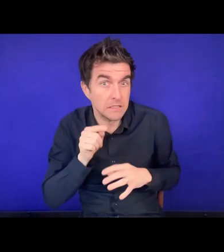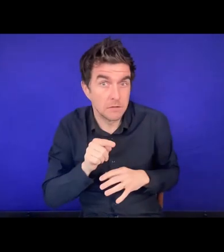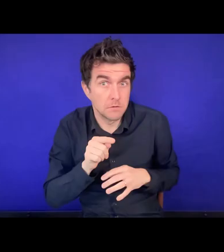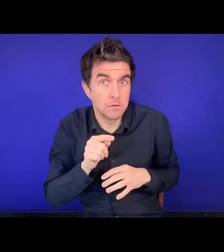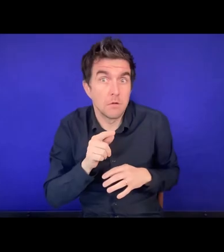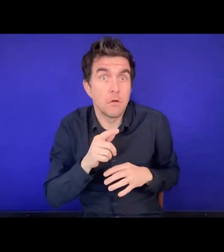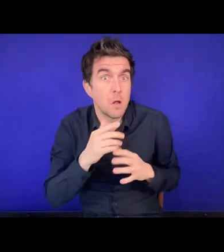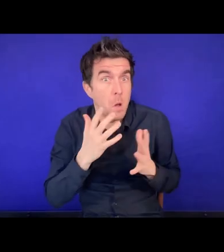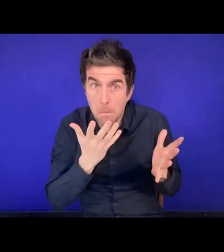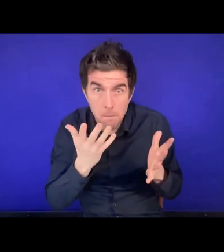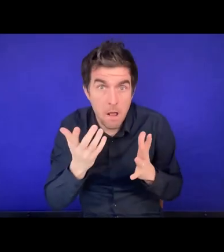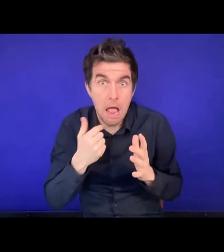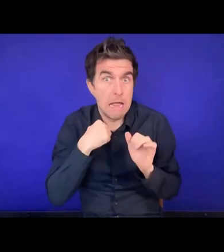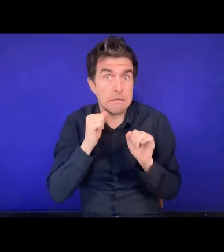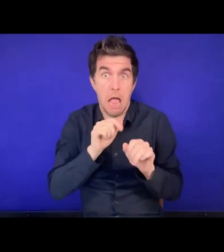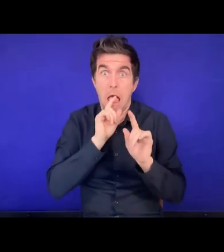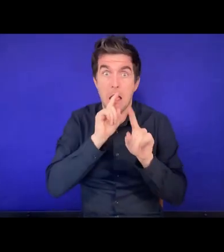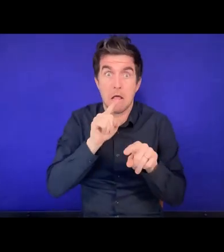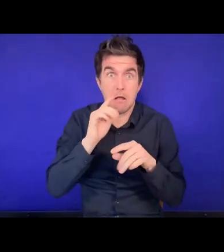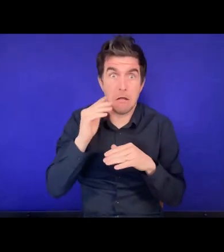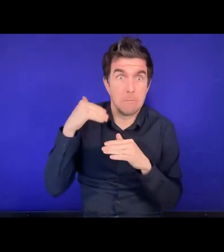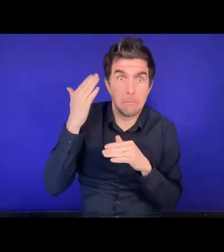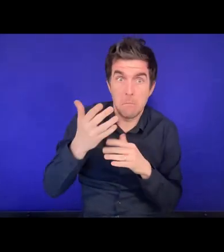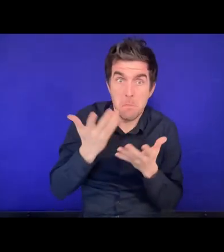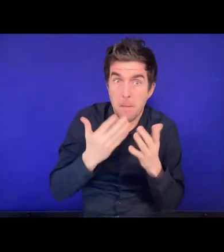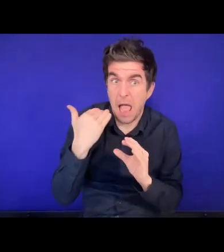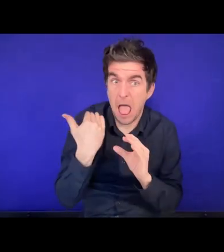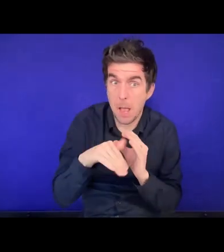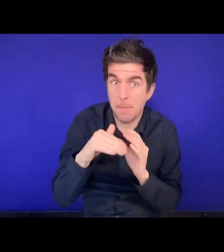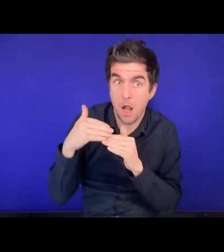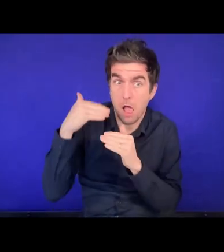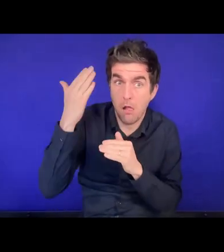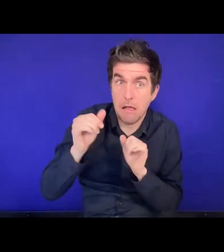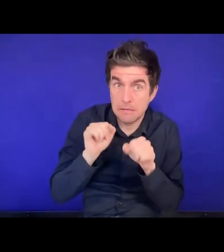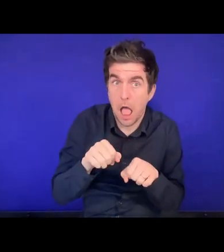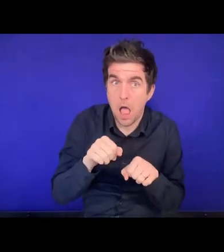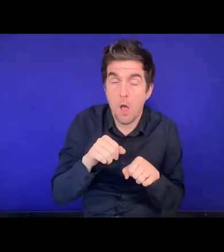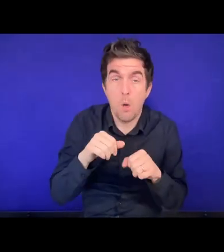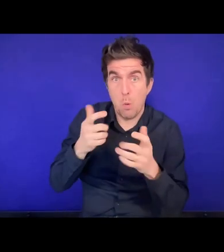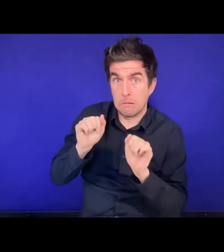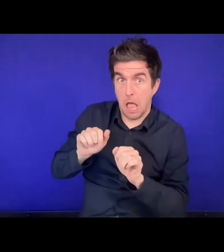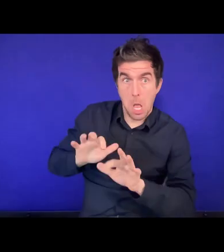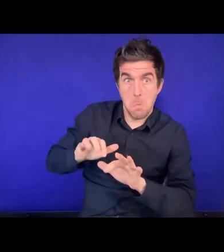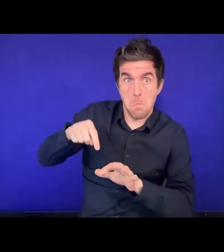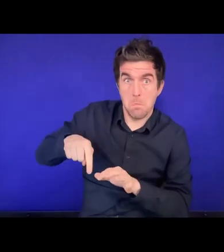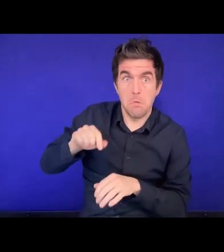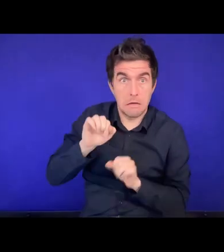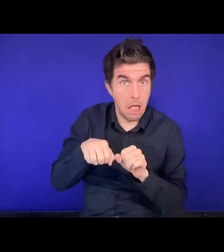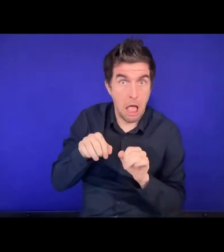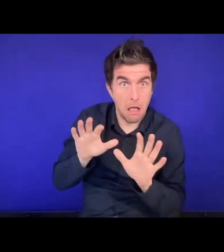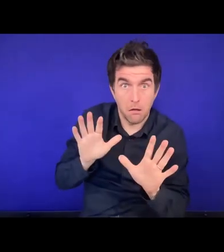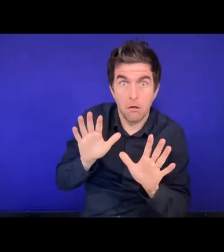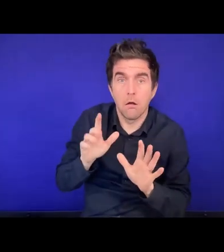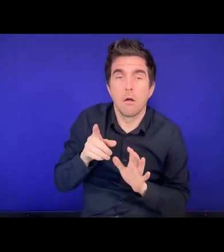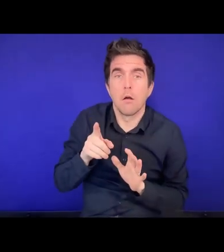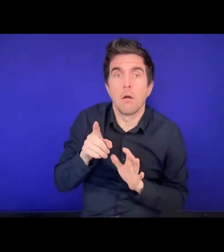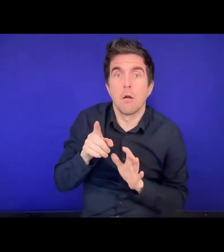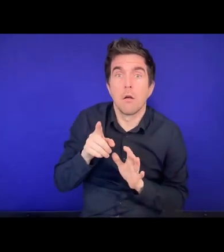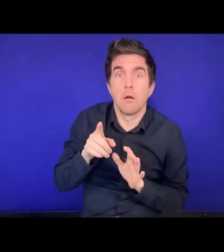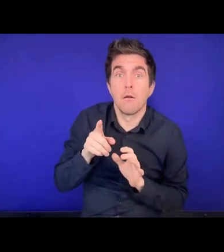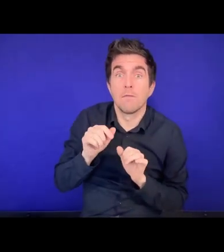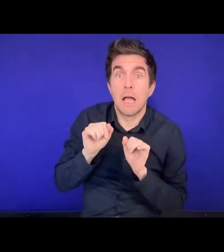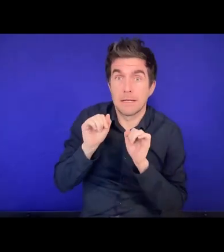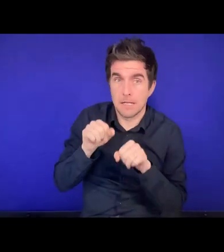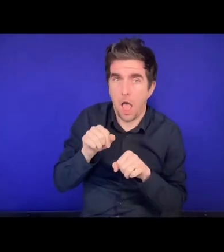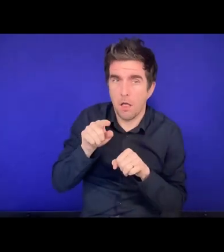chat. If you can specify exactly what you're referring to, and Kate can address it. Thank